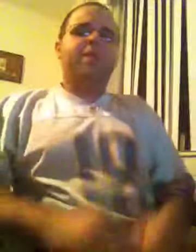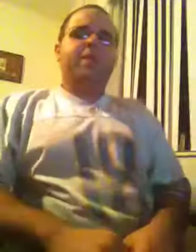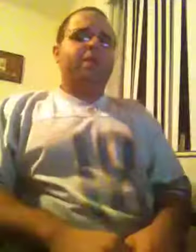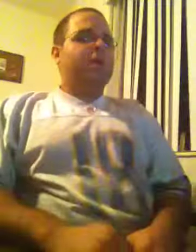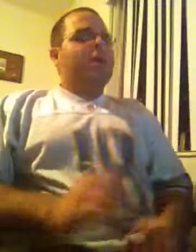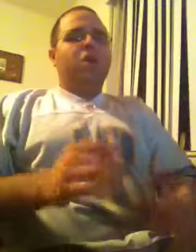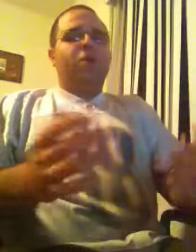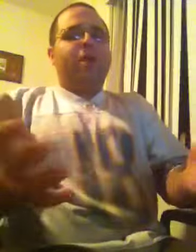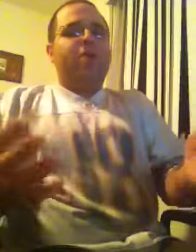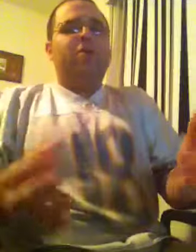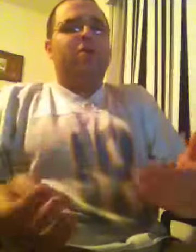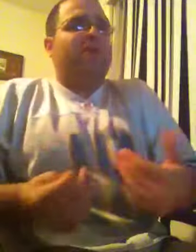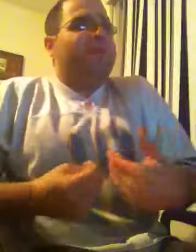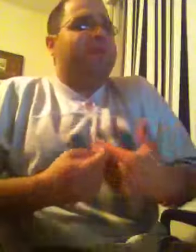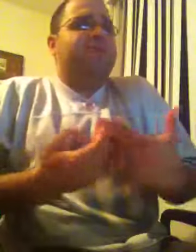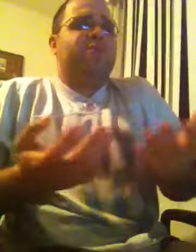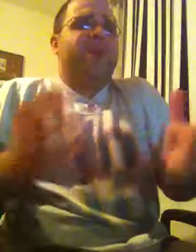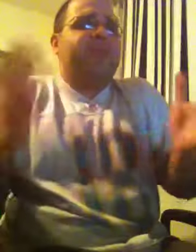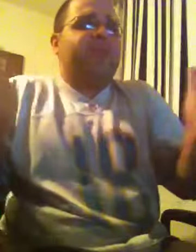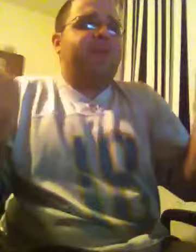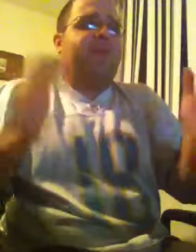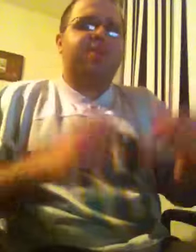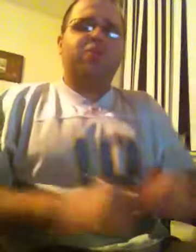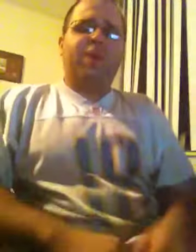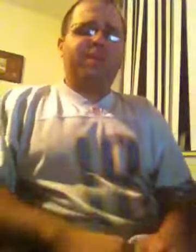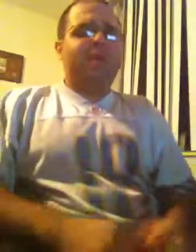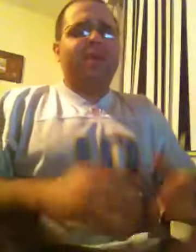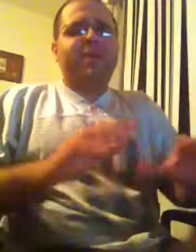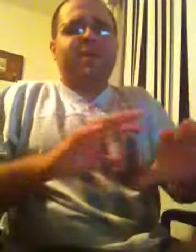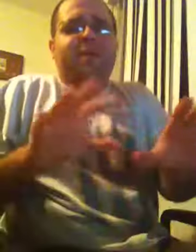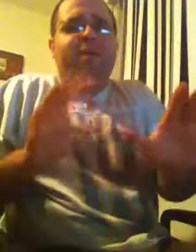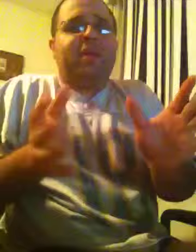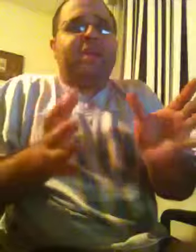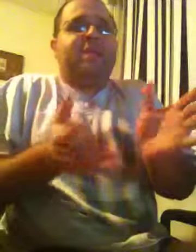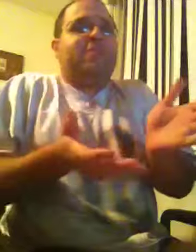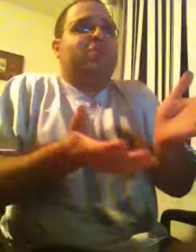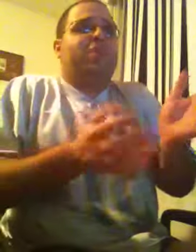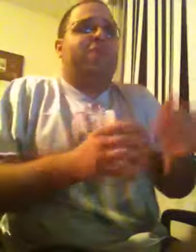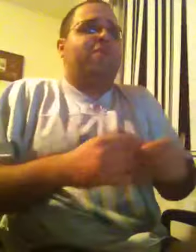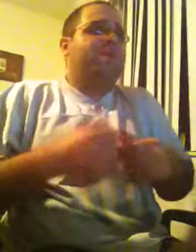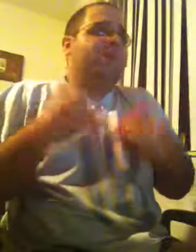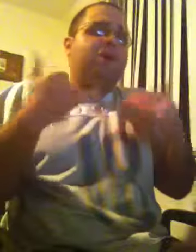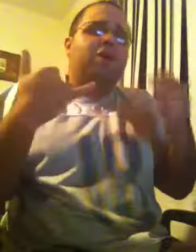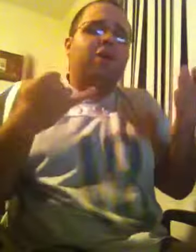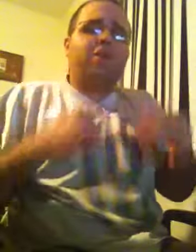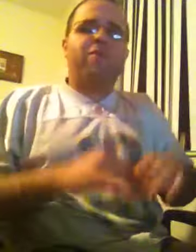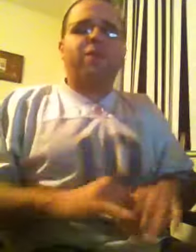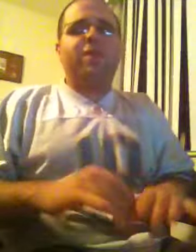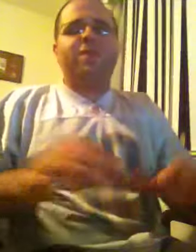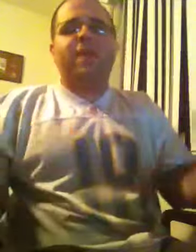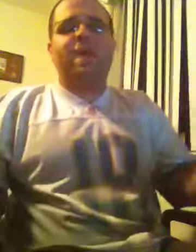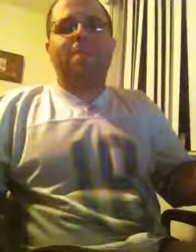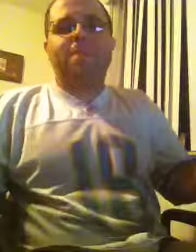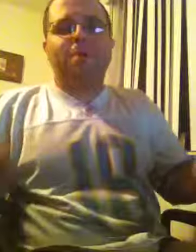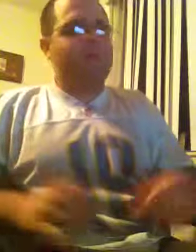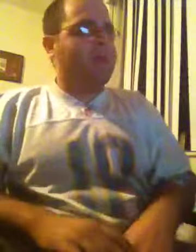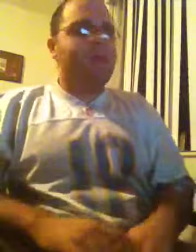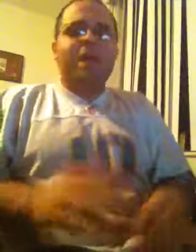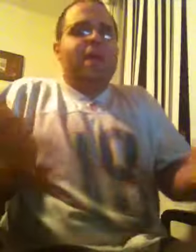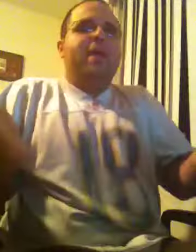there. Oh, you called me and I was right there. Now you think twice. Every time I look at December 25th, I'll call you every year to say happy birthday. And now